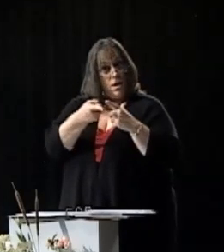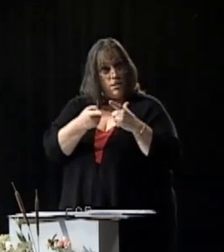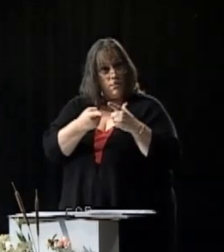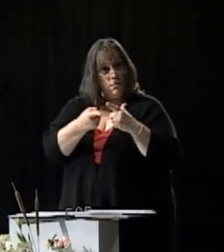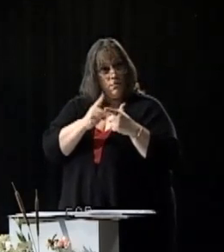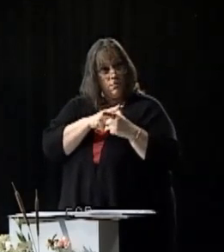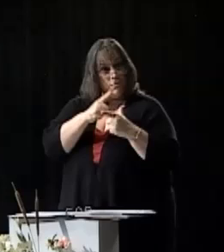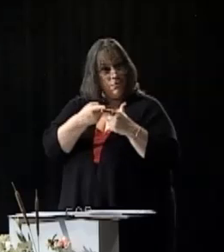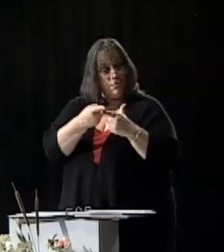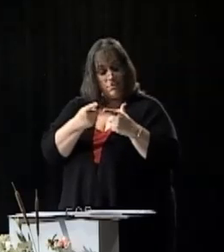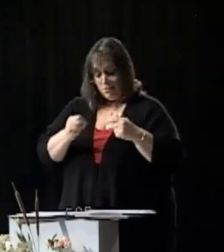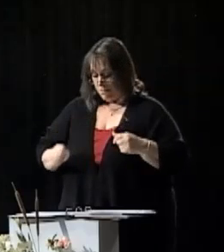then